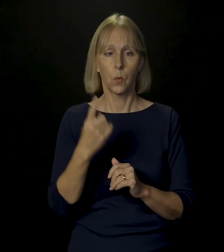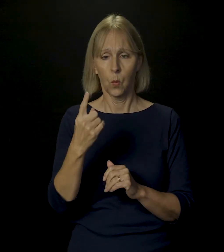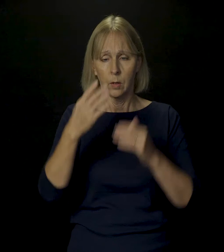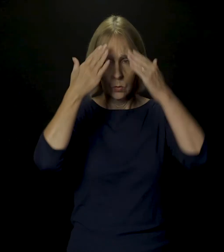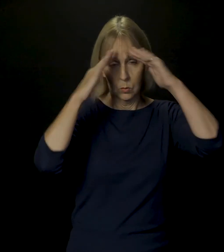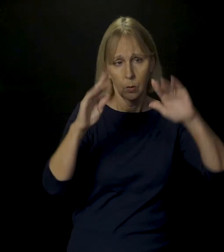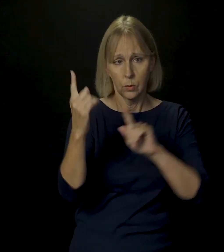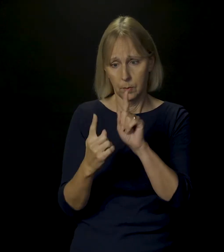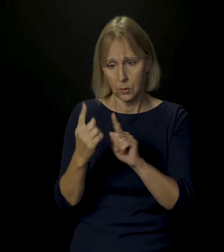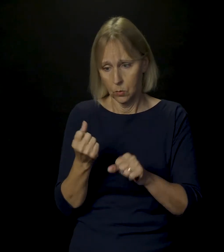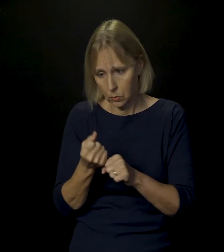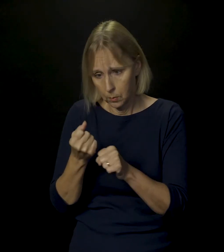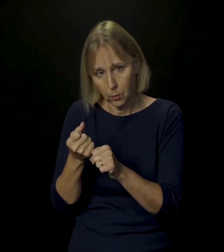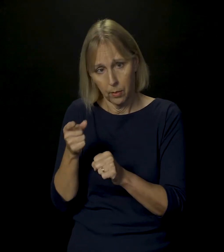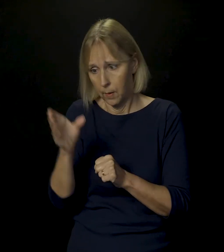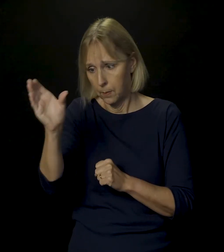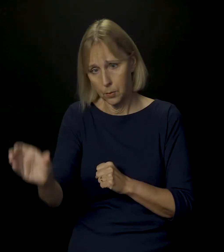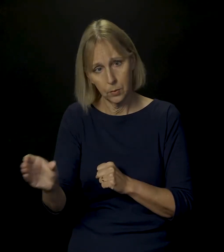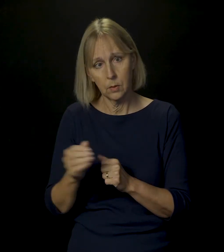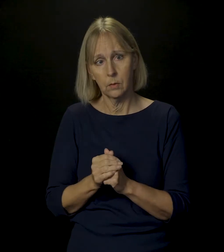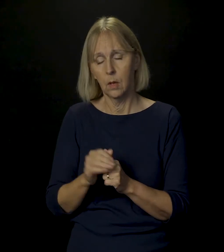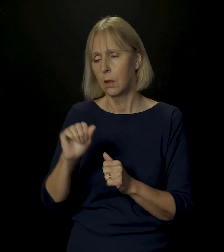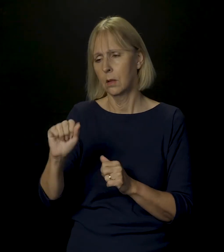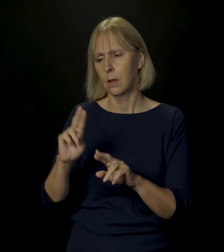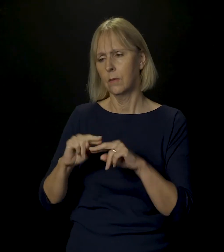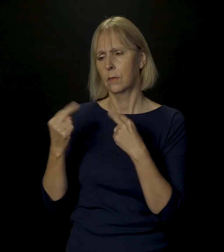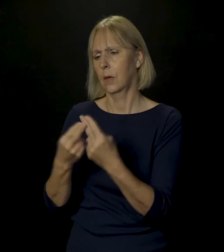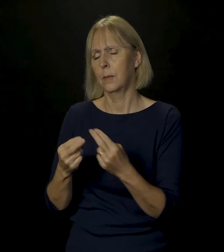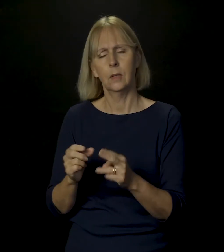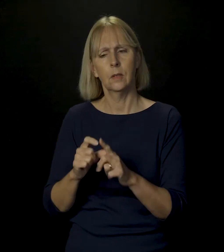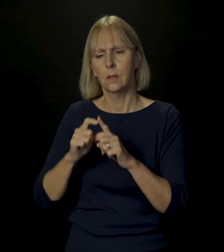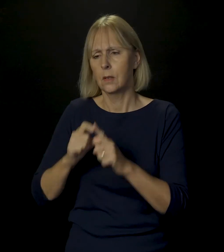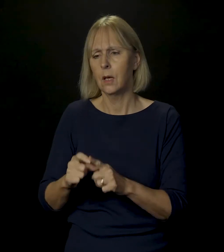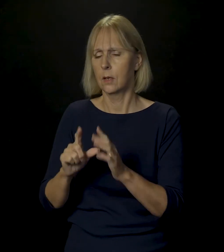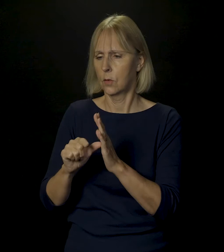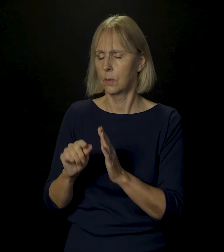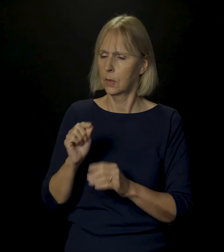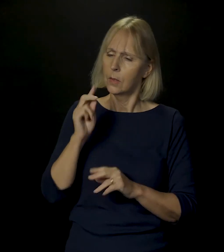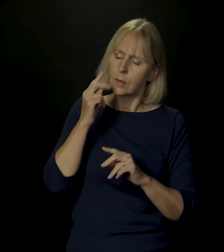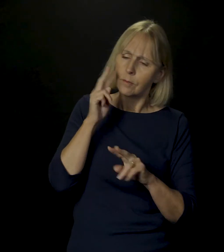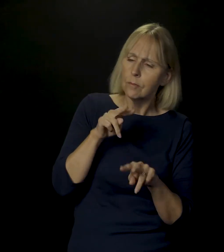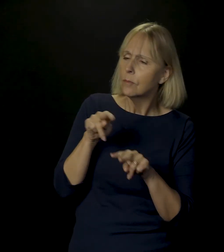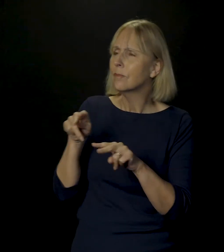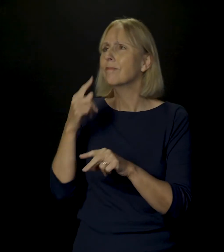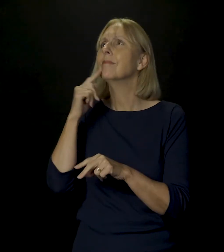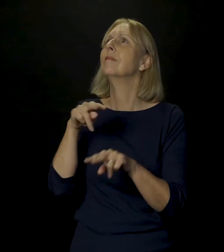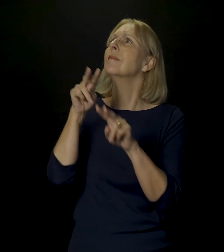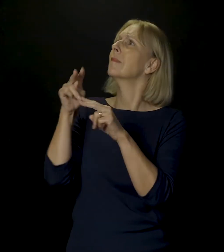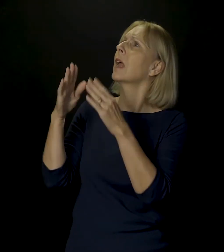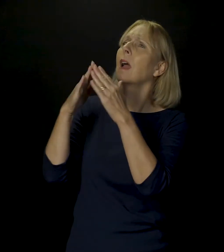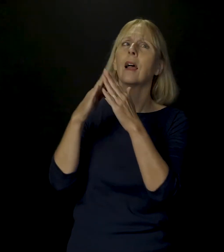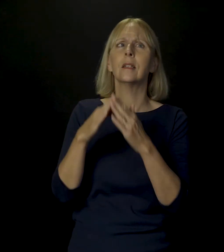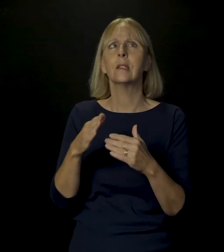Who'd Been Supporting His Mentee And Their Family Were Doing It Really Really Tough He Noticed That Her House Needed Some Repairs